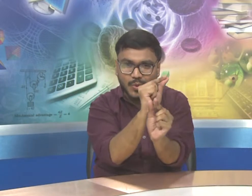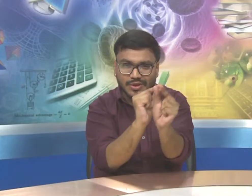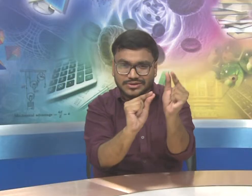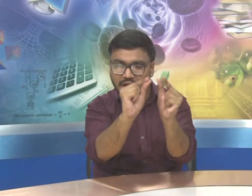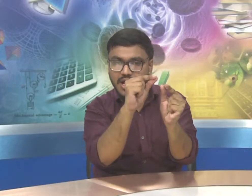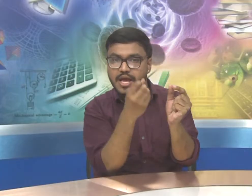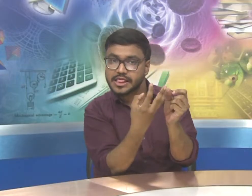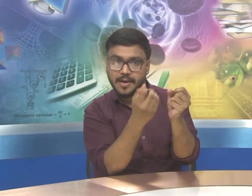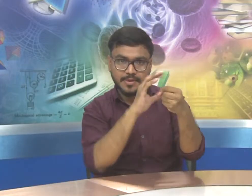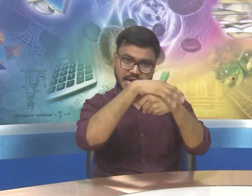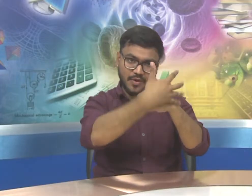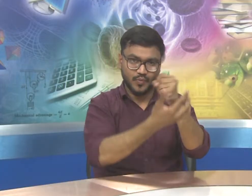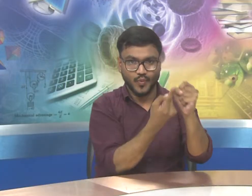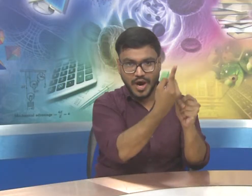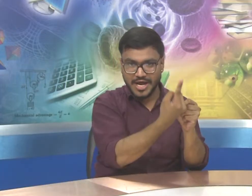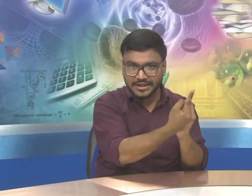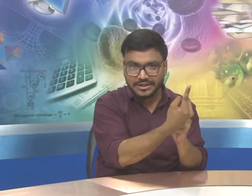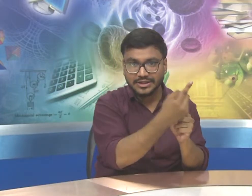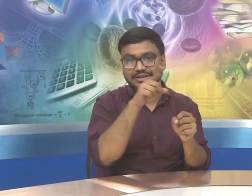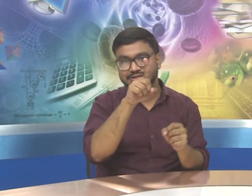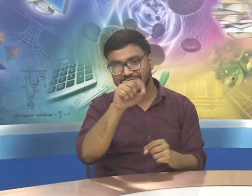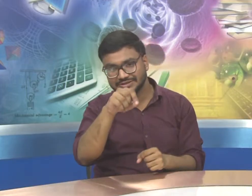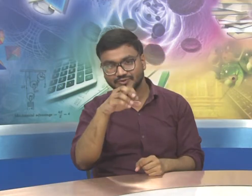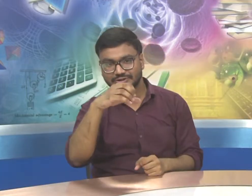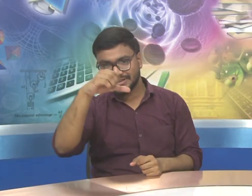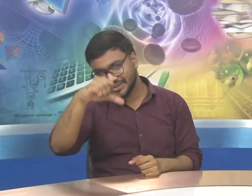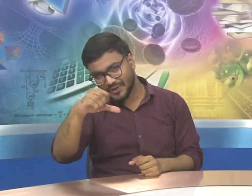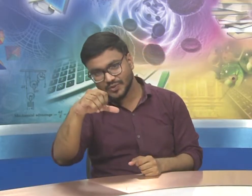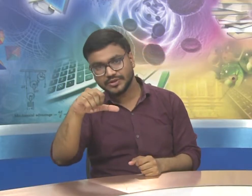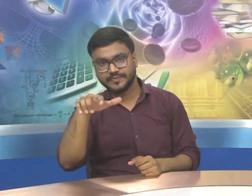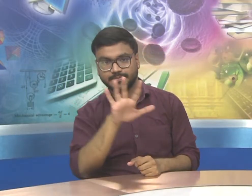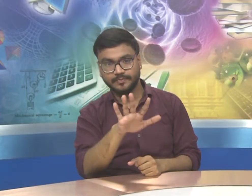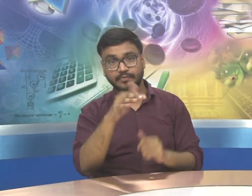There is a table showing the relative sizes.